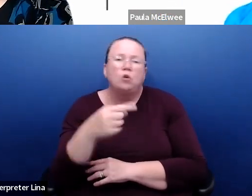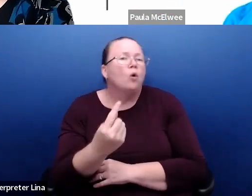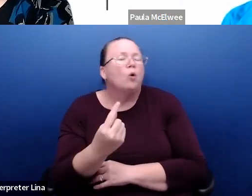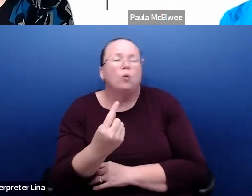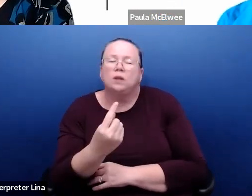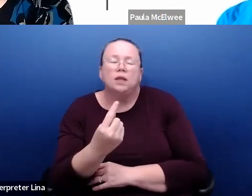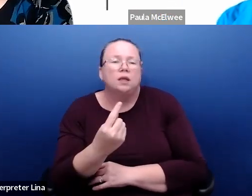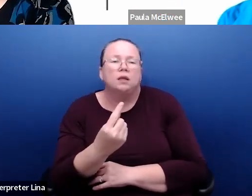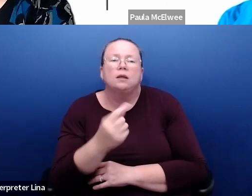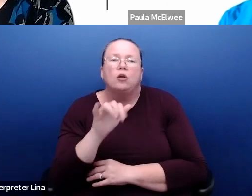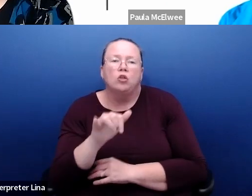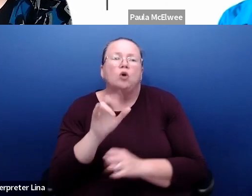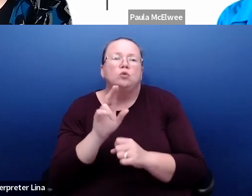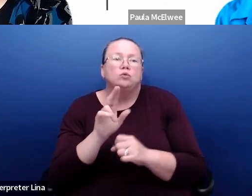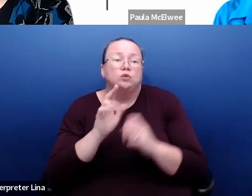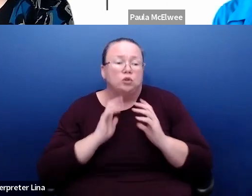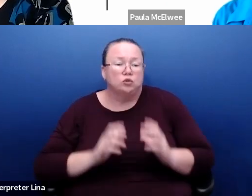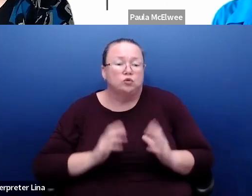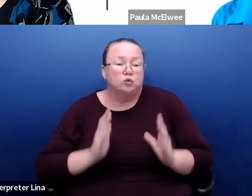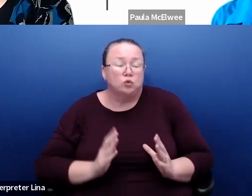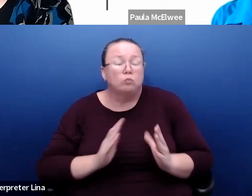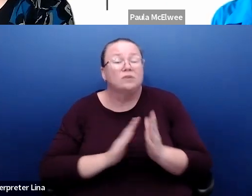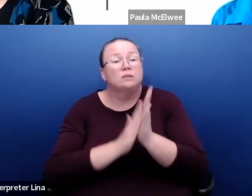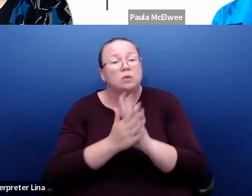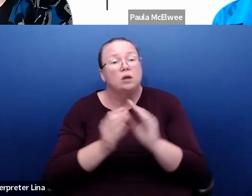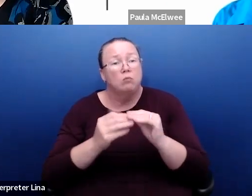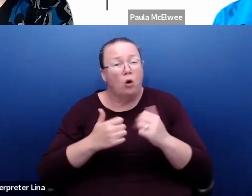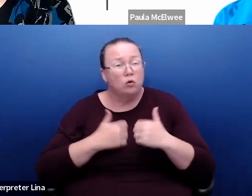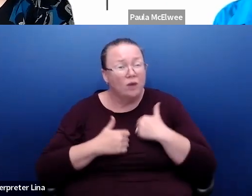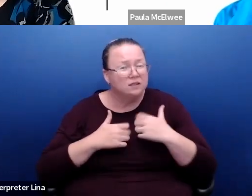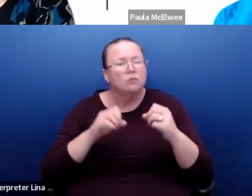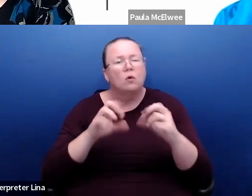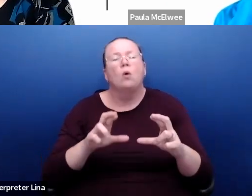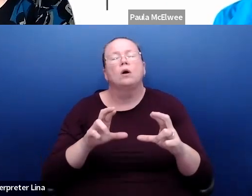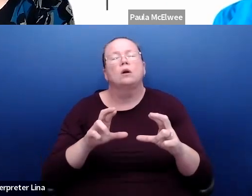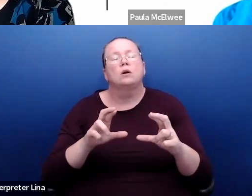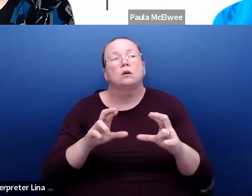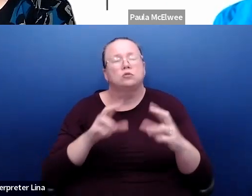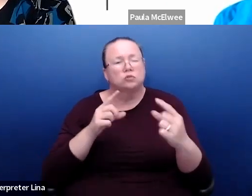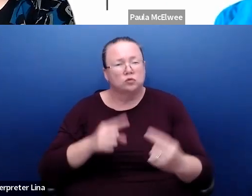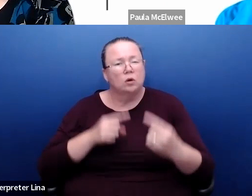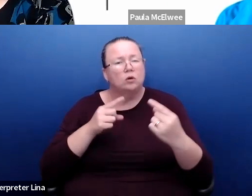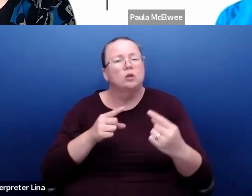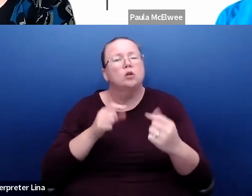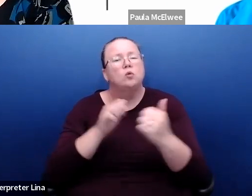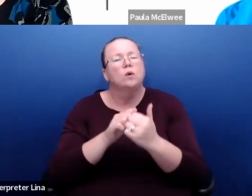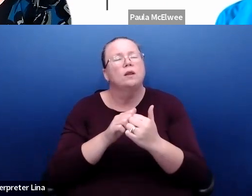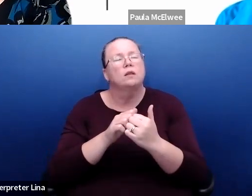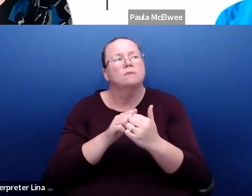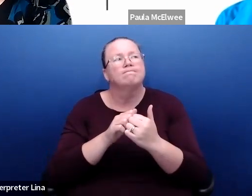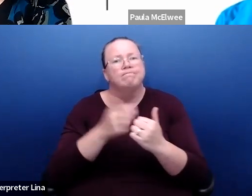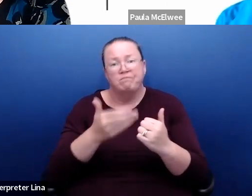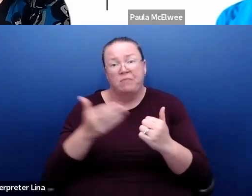those consumers who might have become more aggressive or who are struggling with